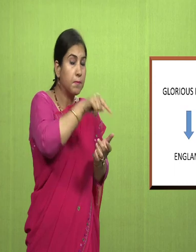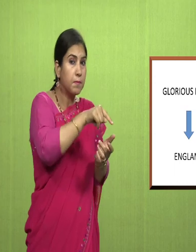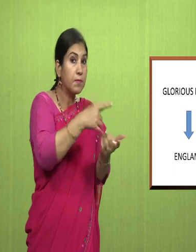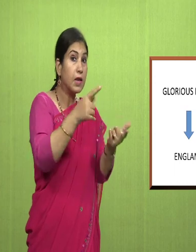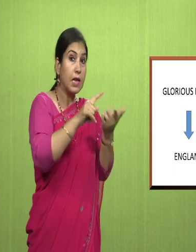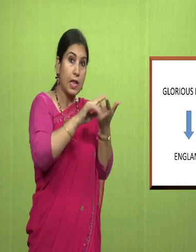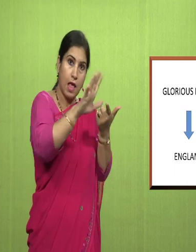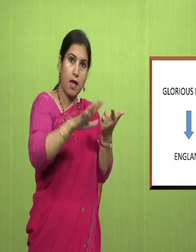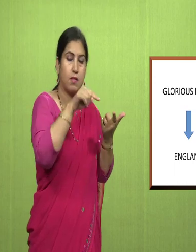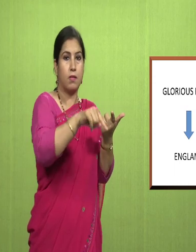in England